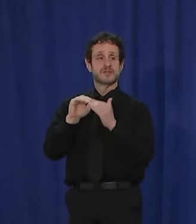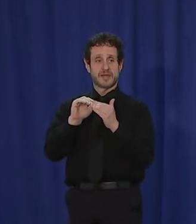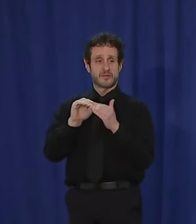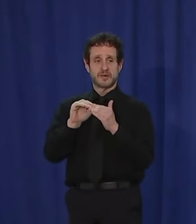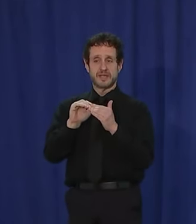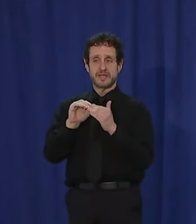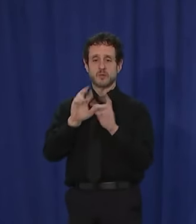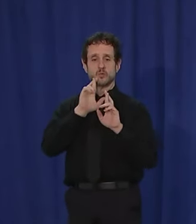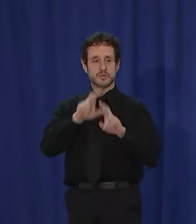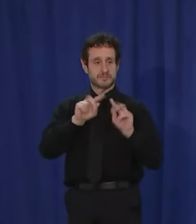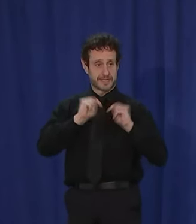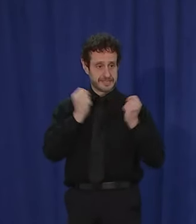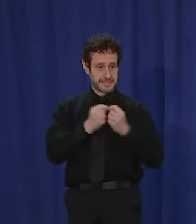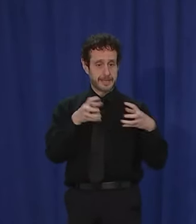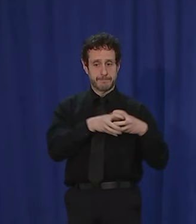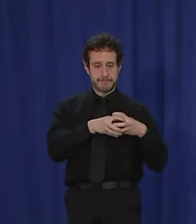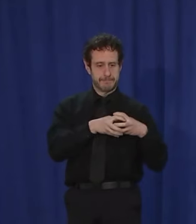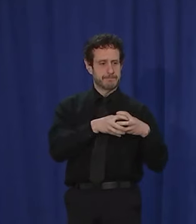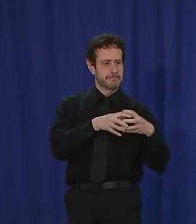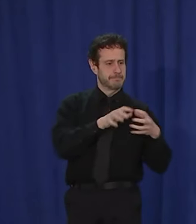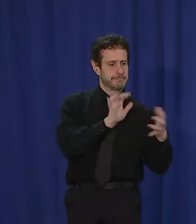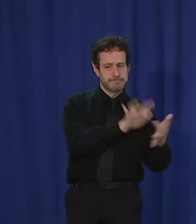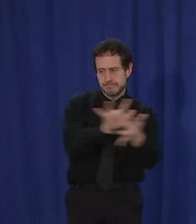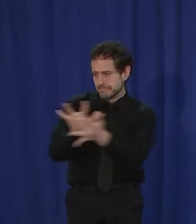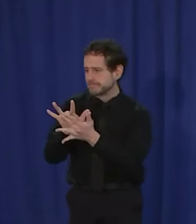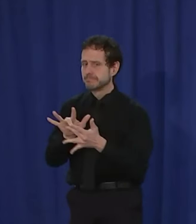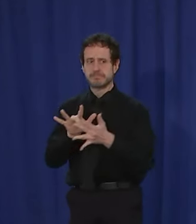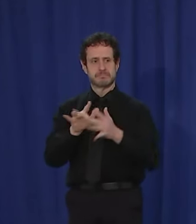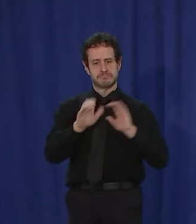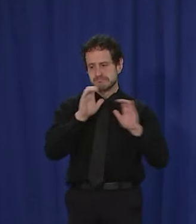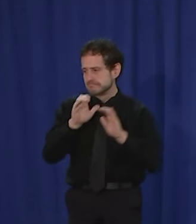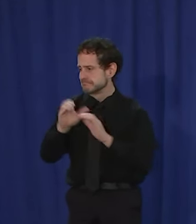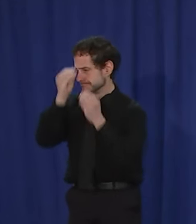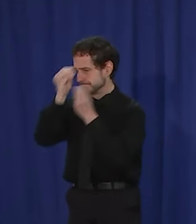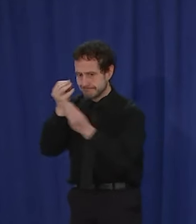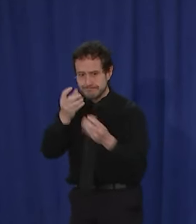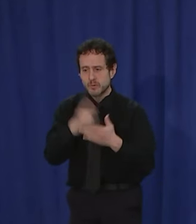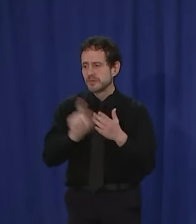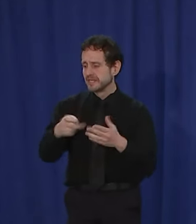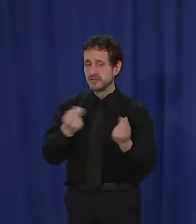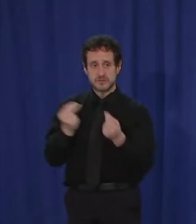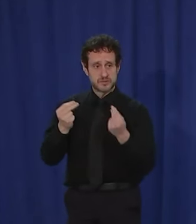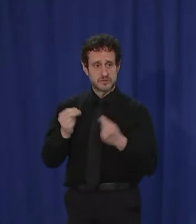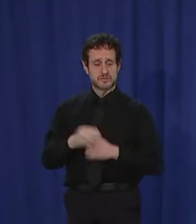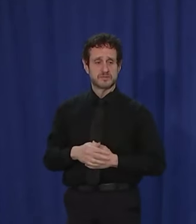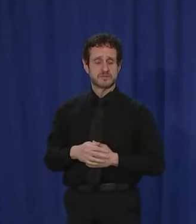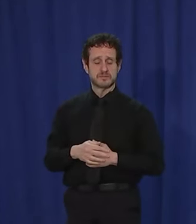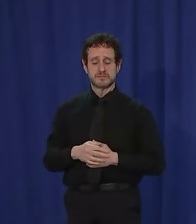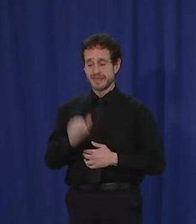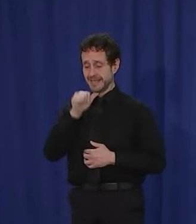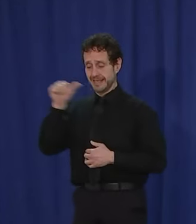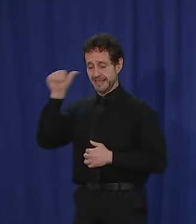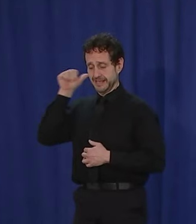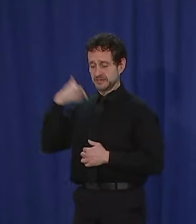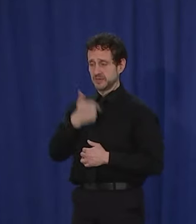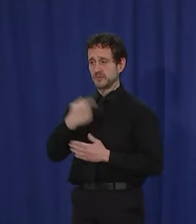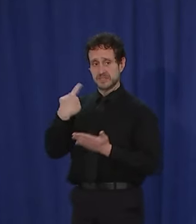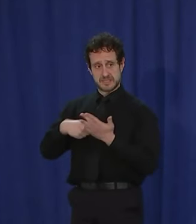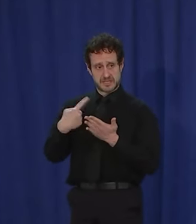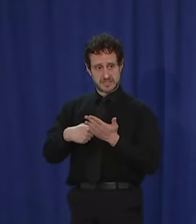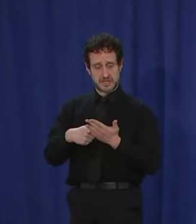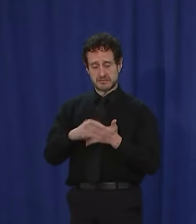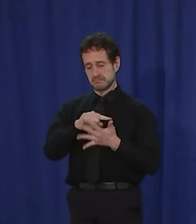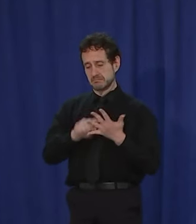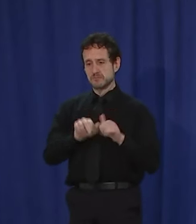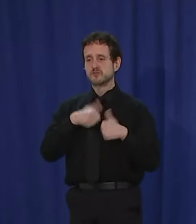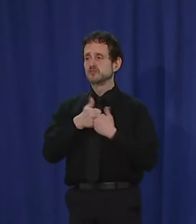team, and we need to spread it far and wide. We talked a lot yesterday about the challenges that we're seeing